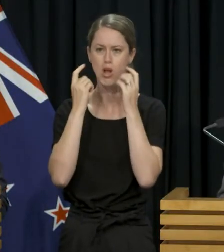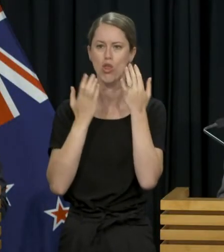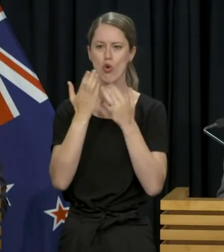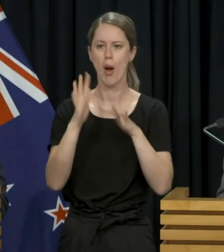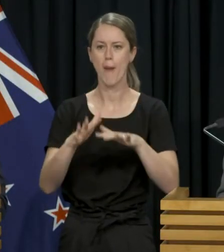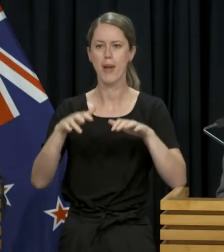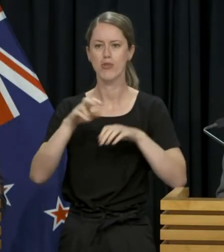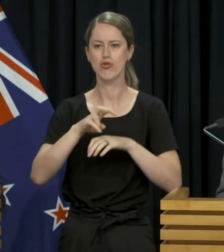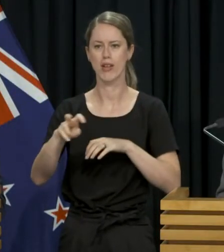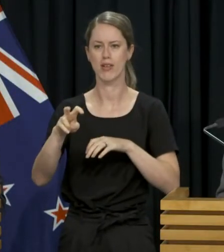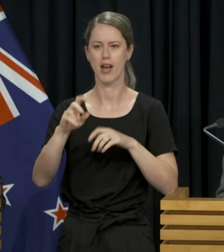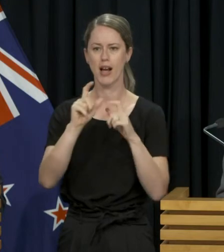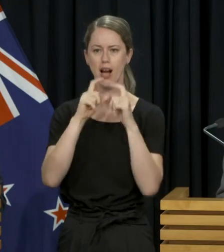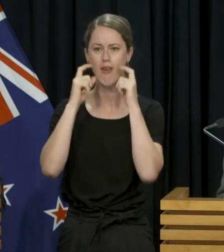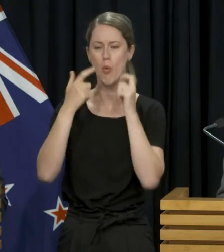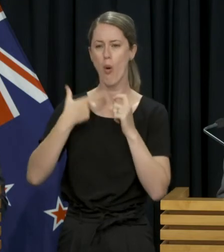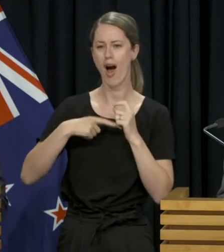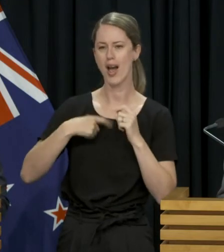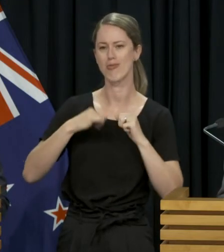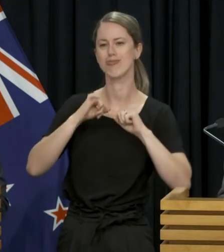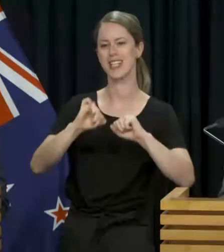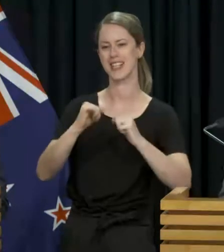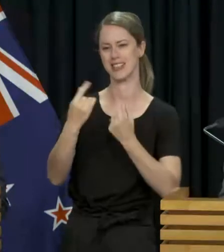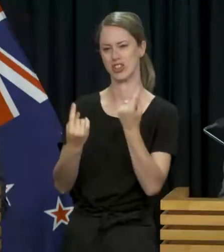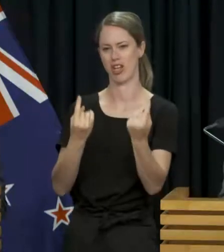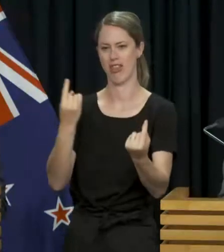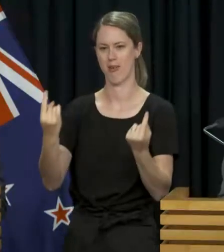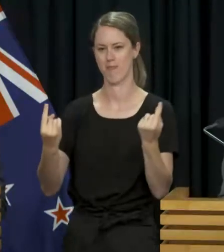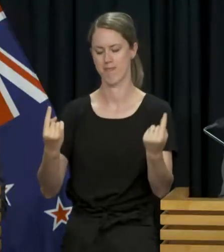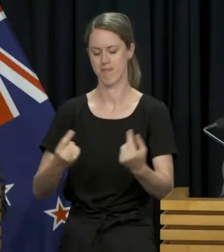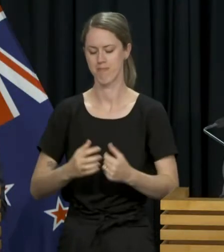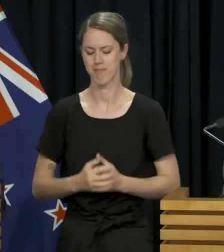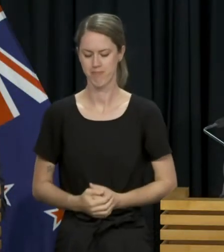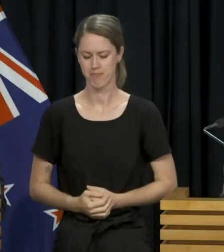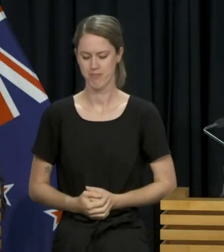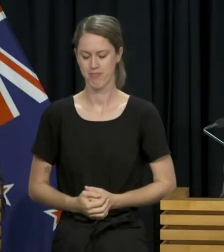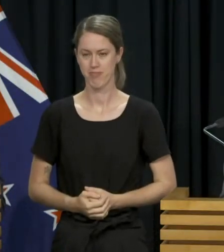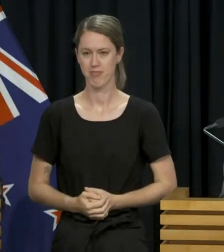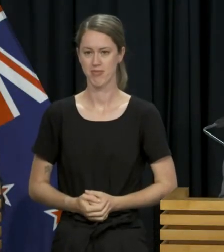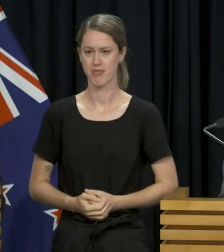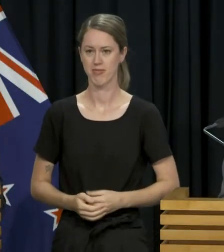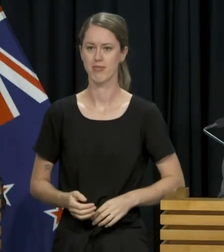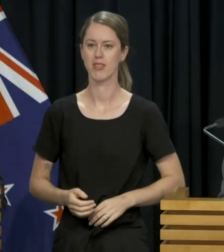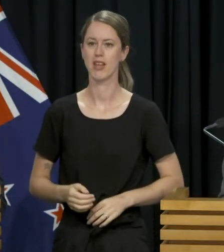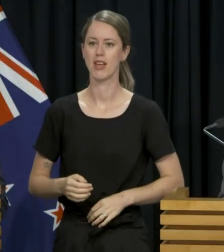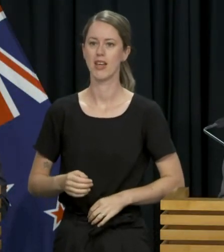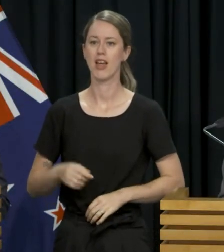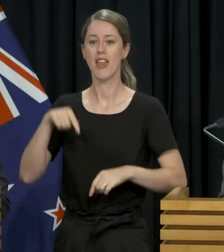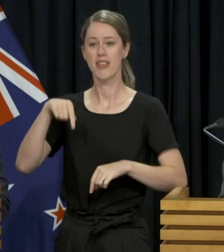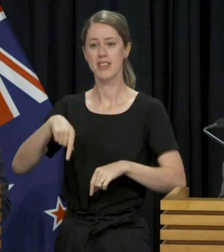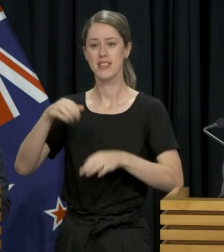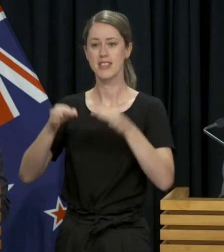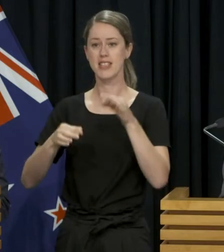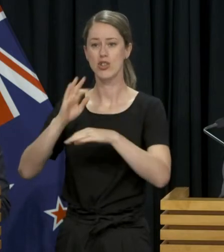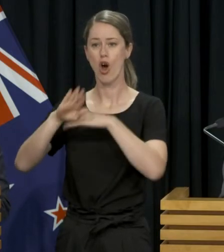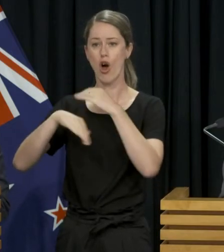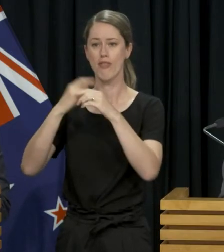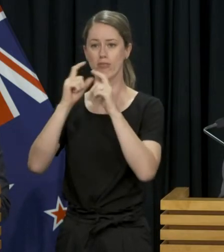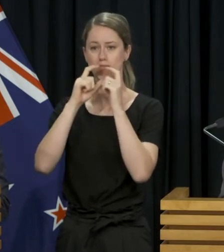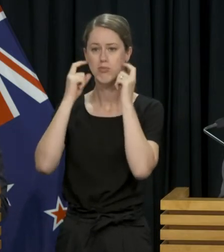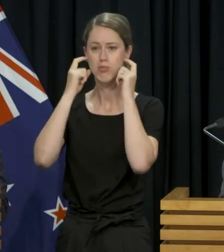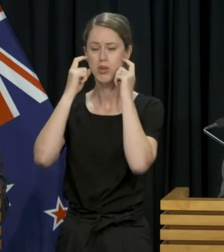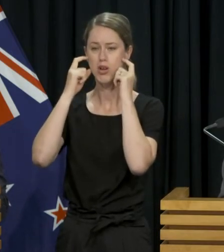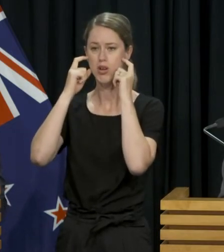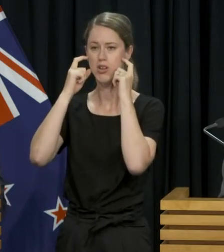to cover for each other. We'll review this decision and the requirements around face coverings at Cabinet on